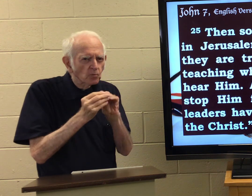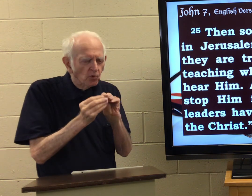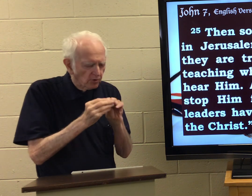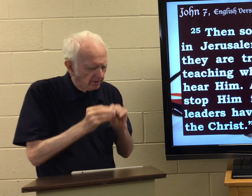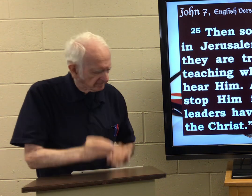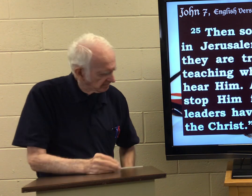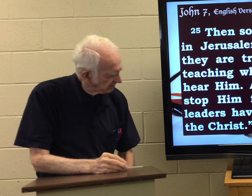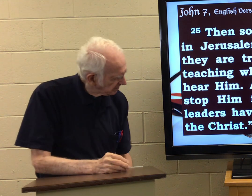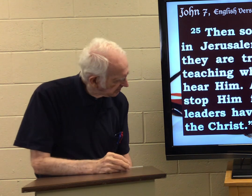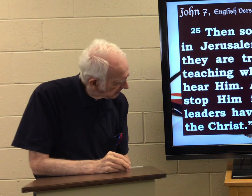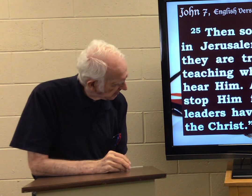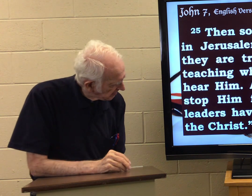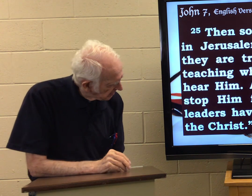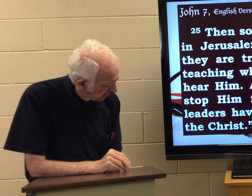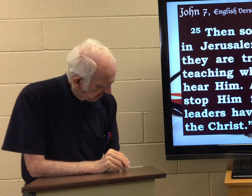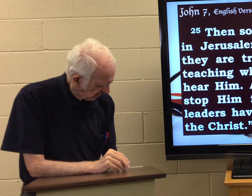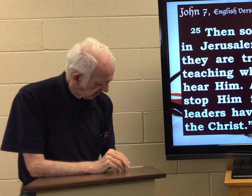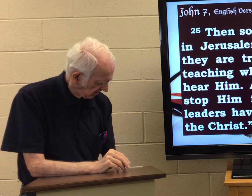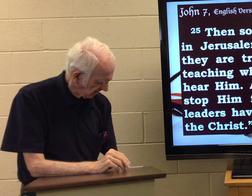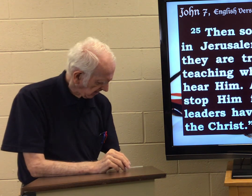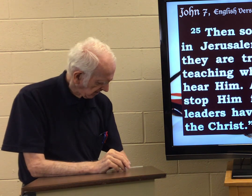We'll look at this again a little later.